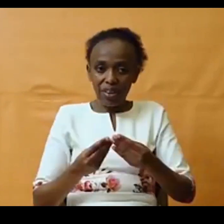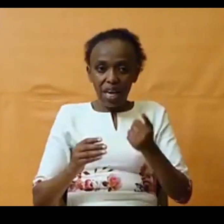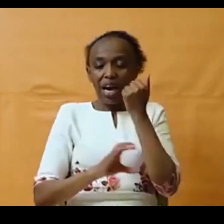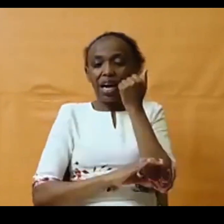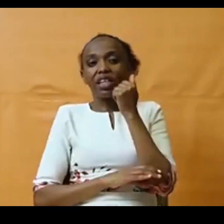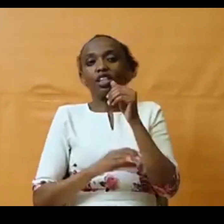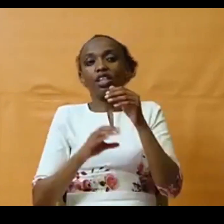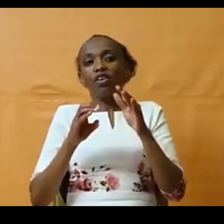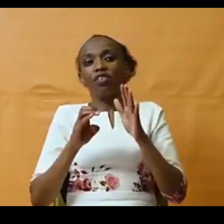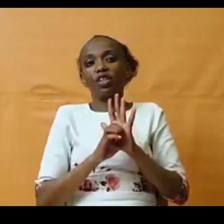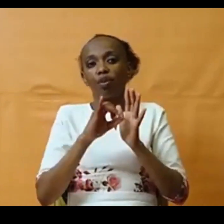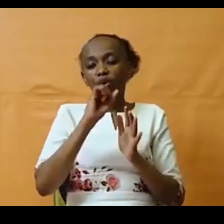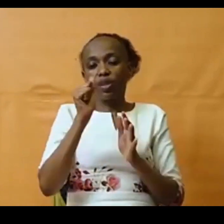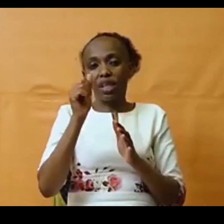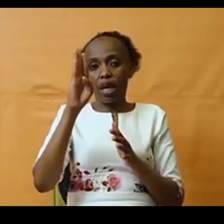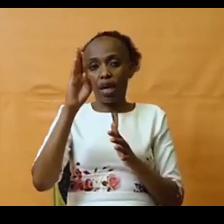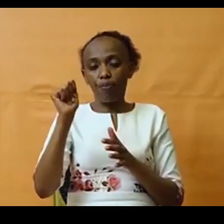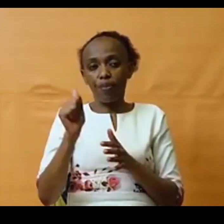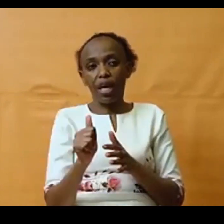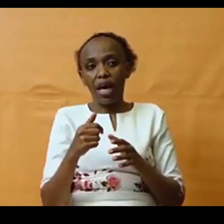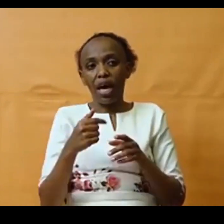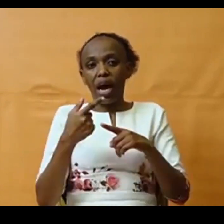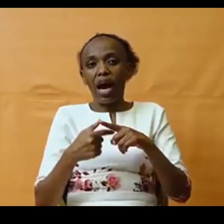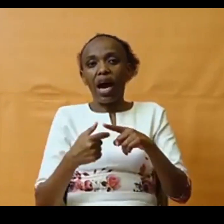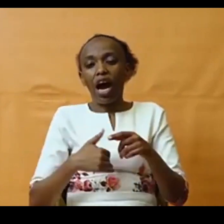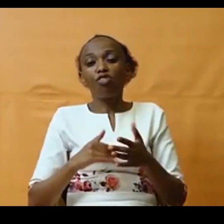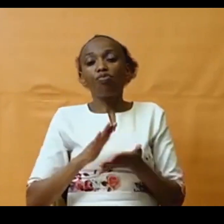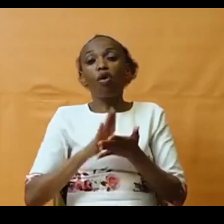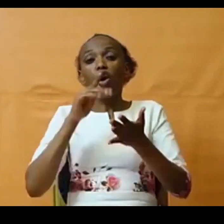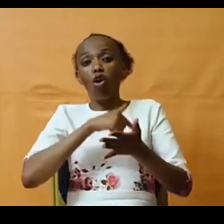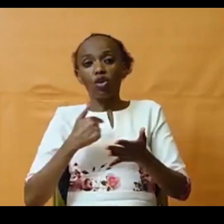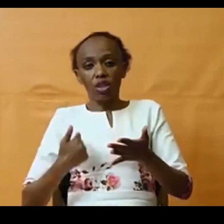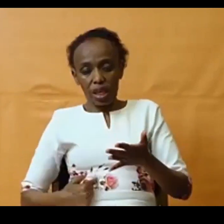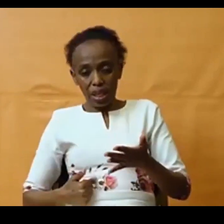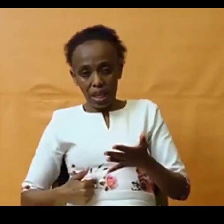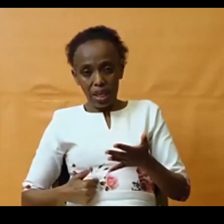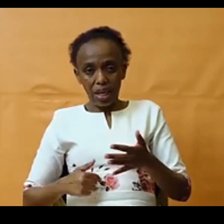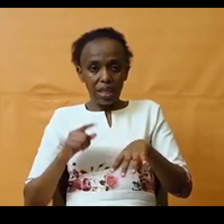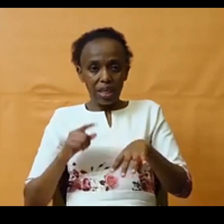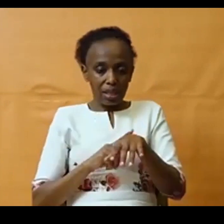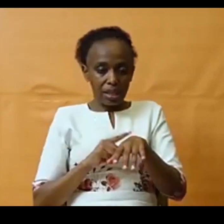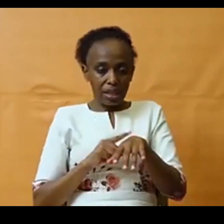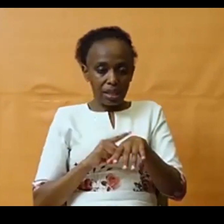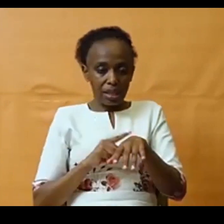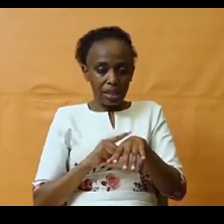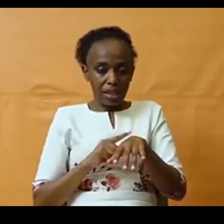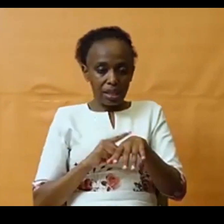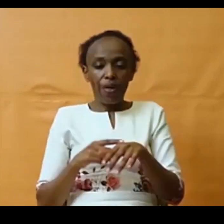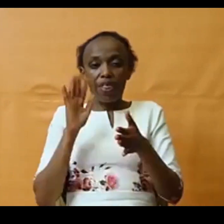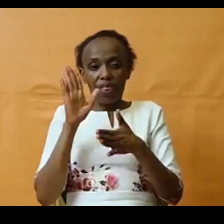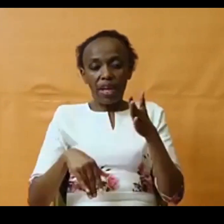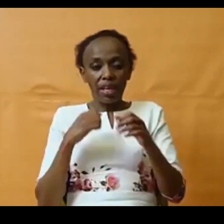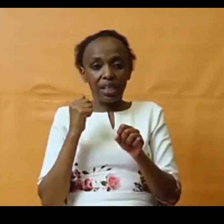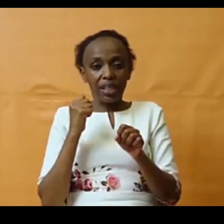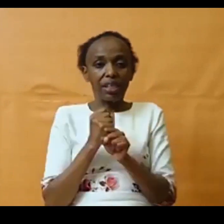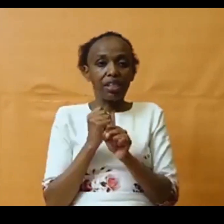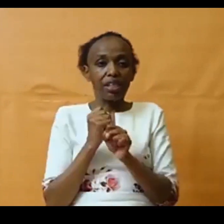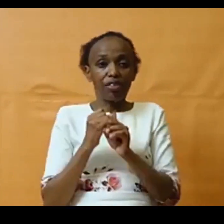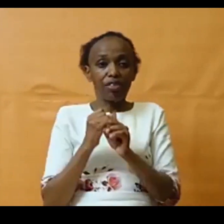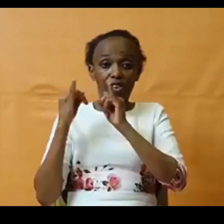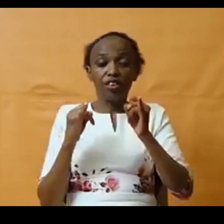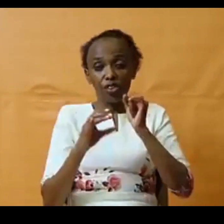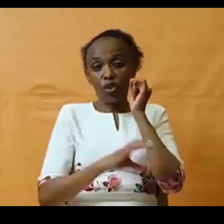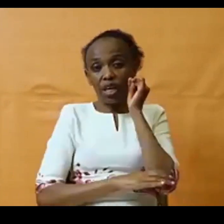had more debt relief from China during the HIPC process than it did from individual countries like UK